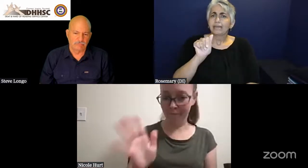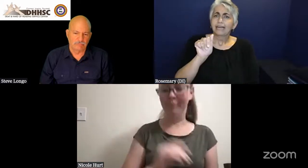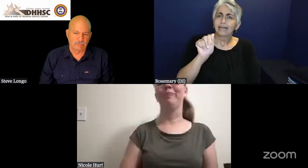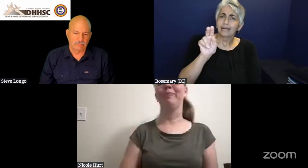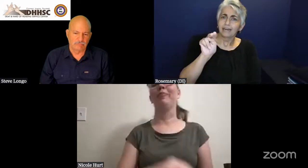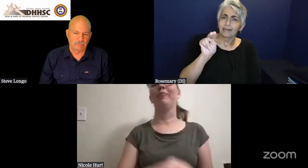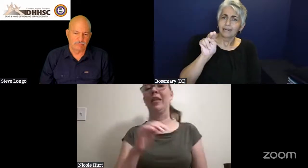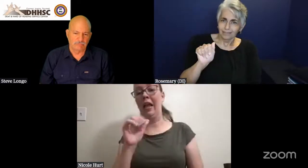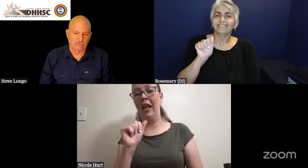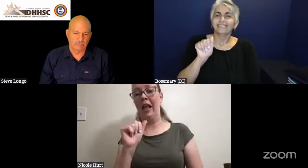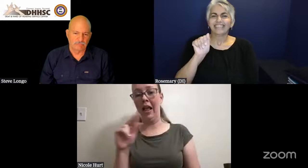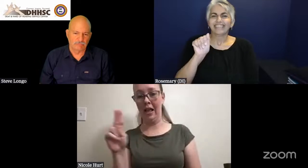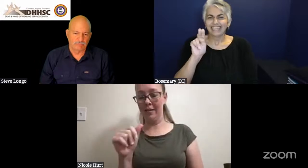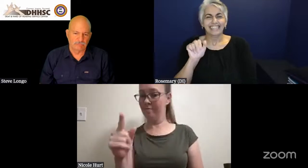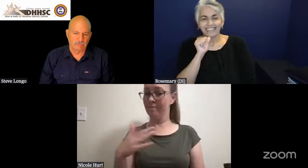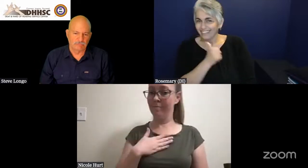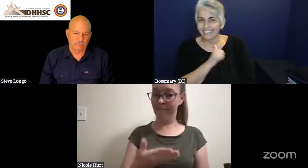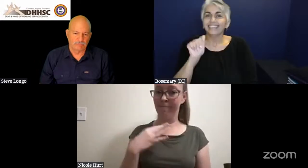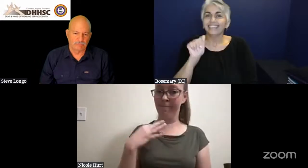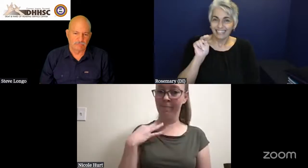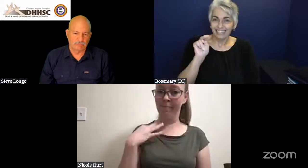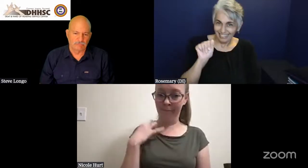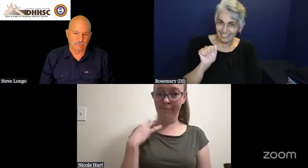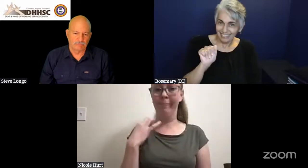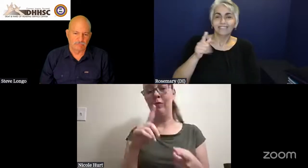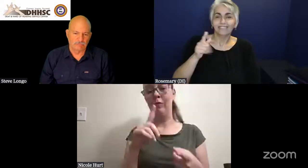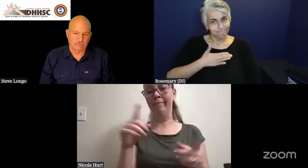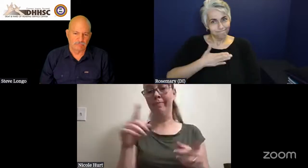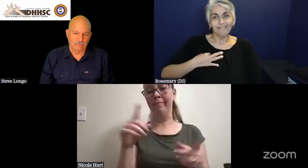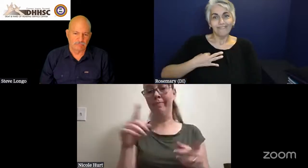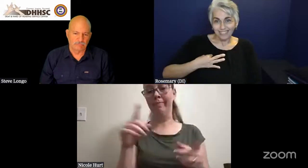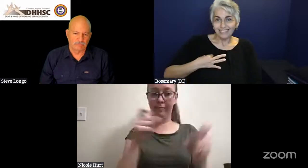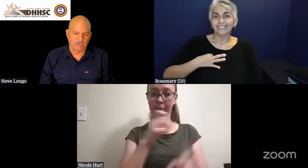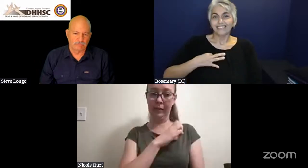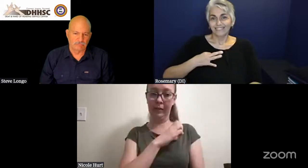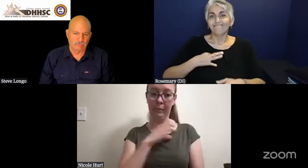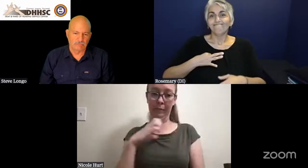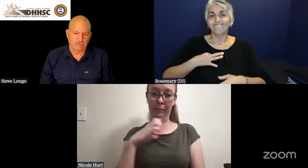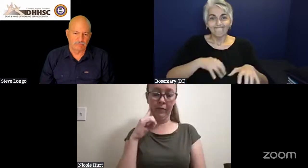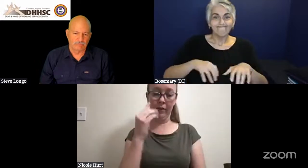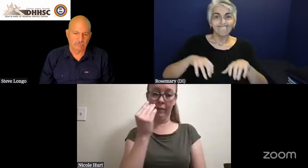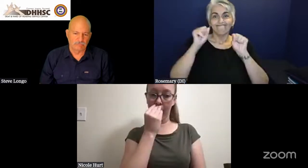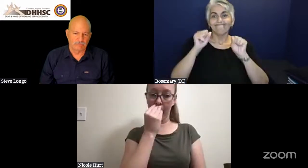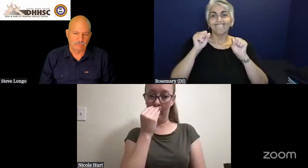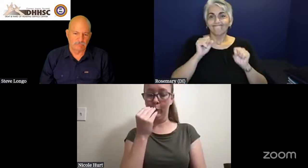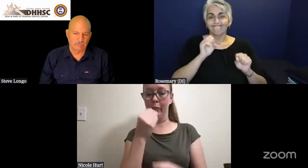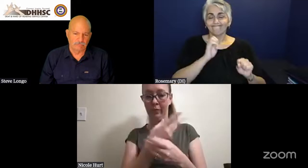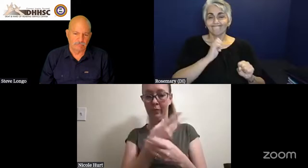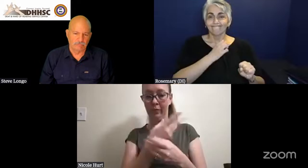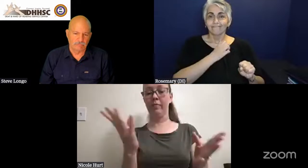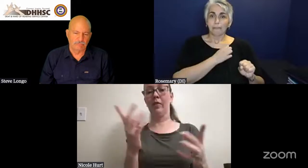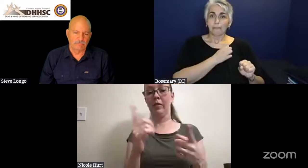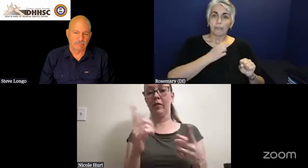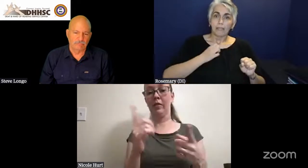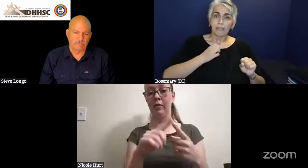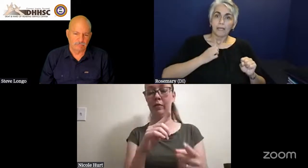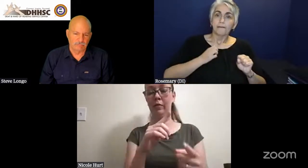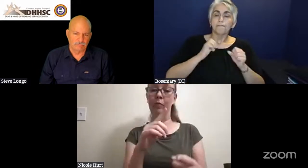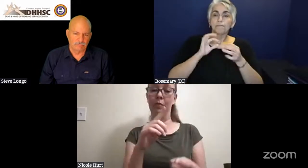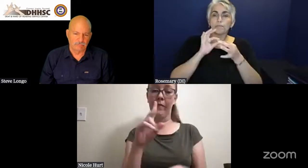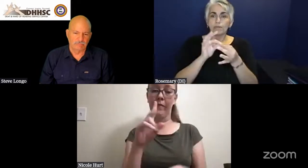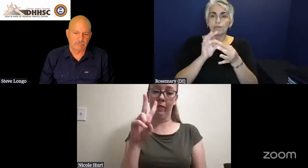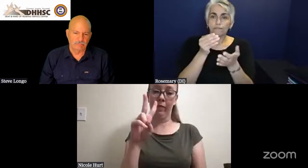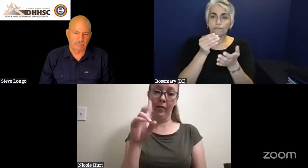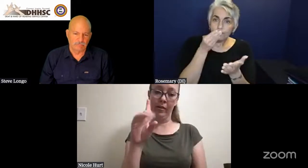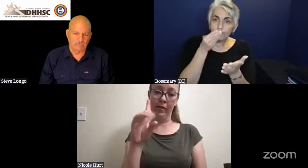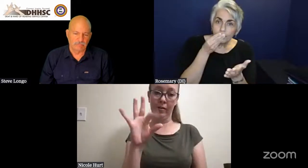minute. Anna, I'm sorry, not Carrie. Anna has volunteered to